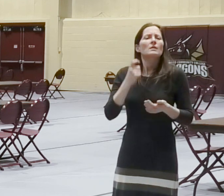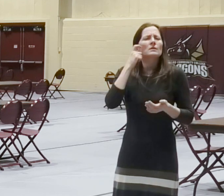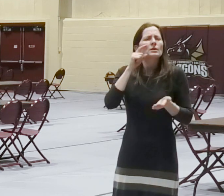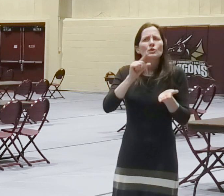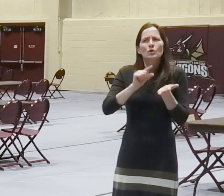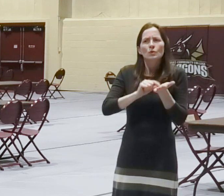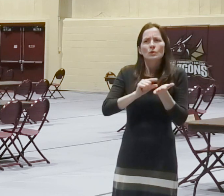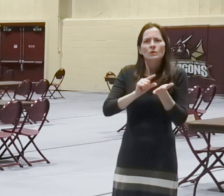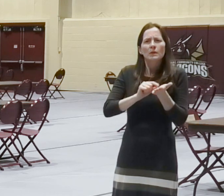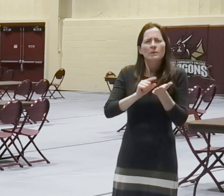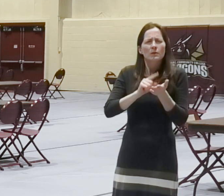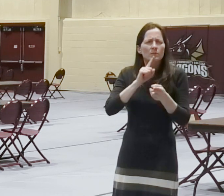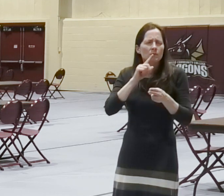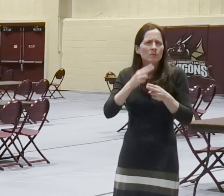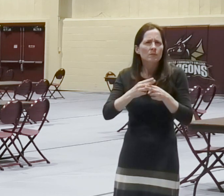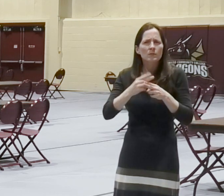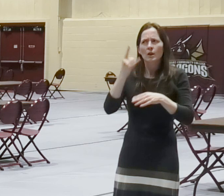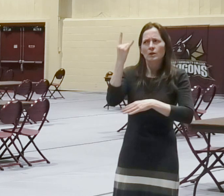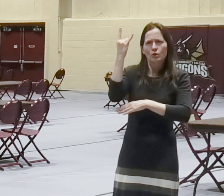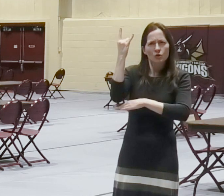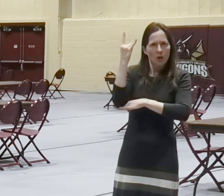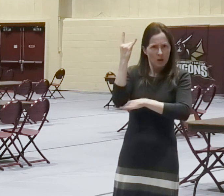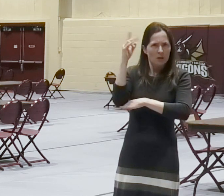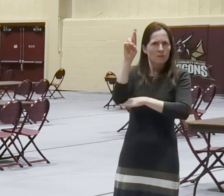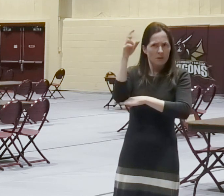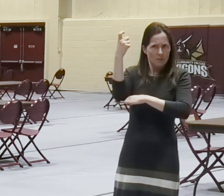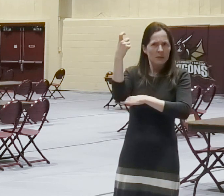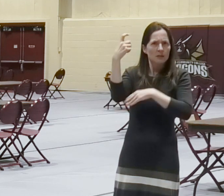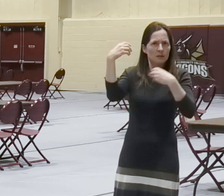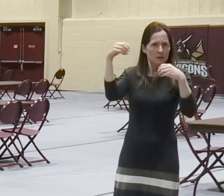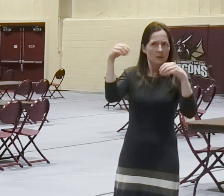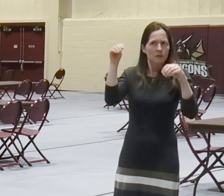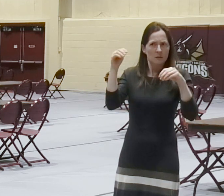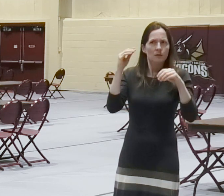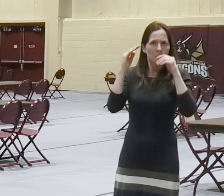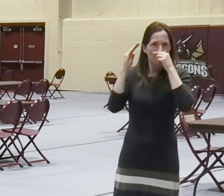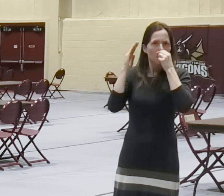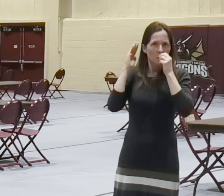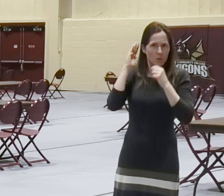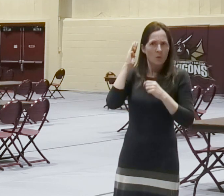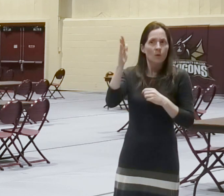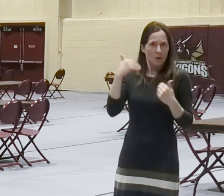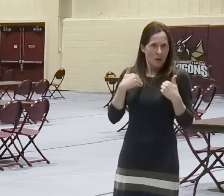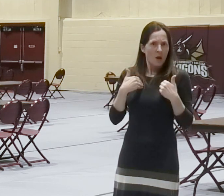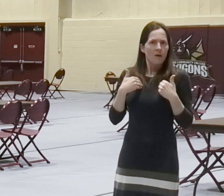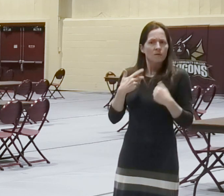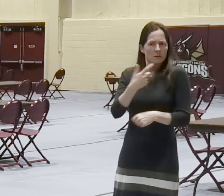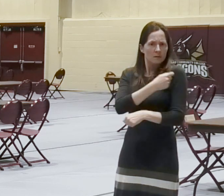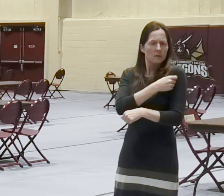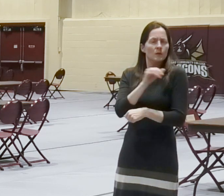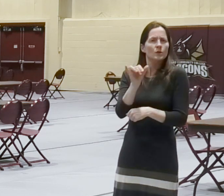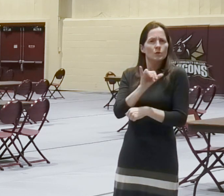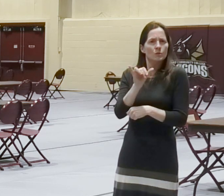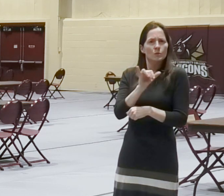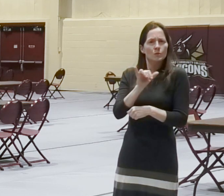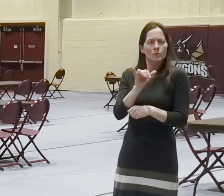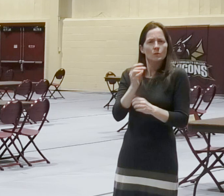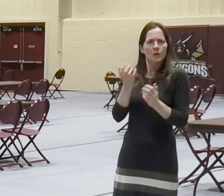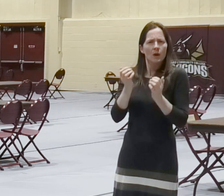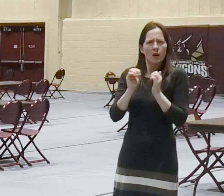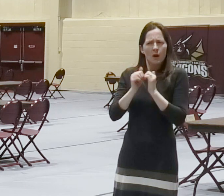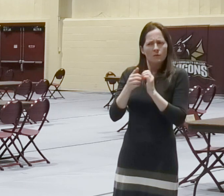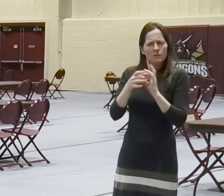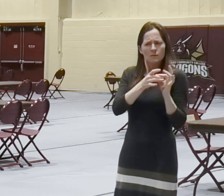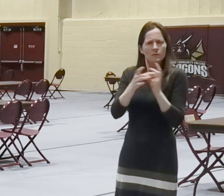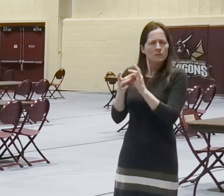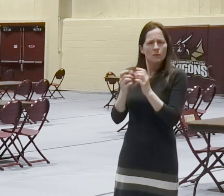Giant Pharmacy will handle as well distribution. How is that effort coordinated with